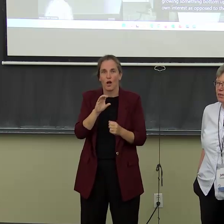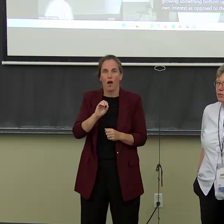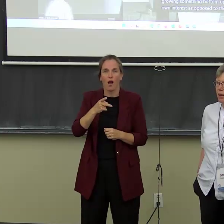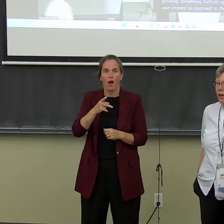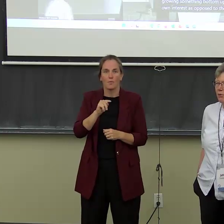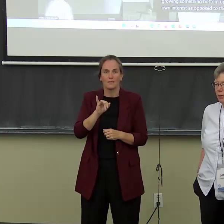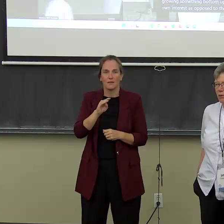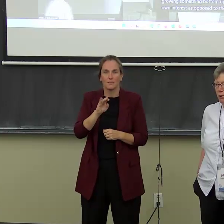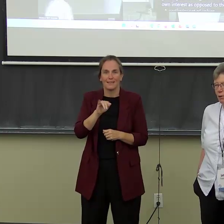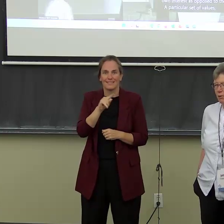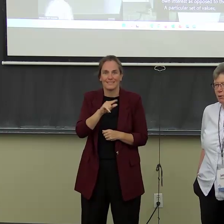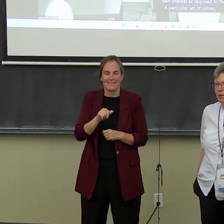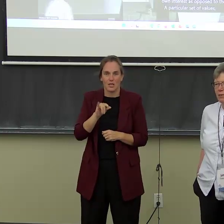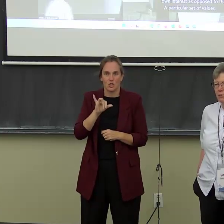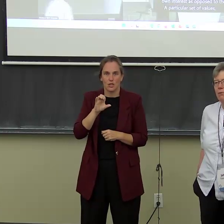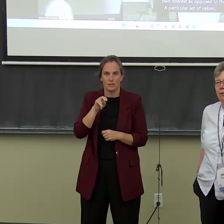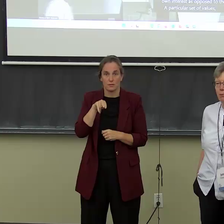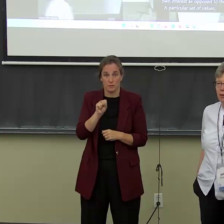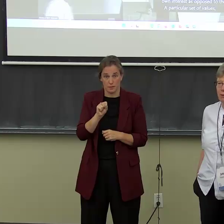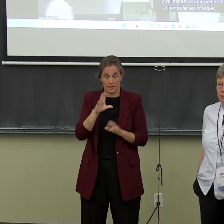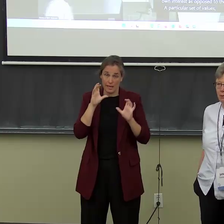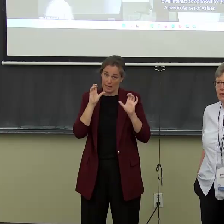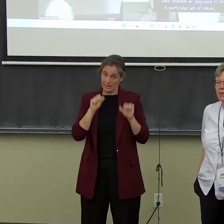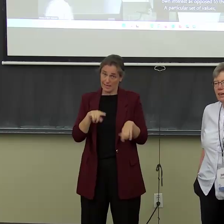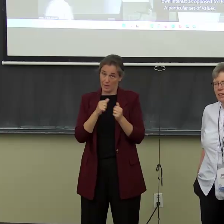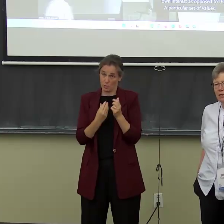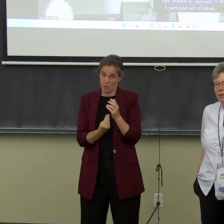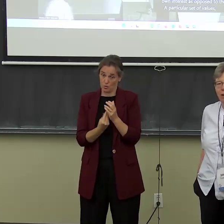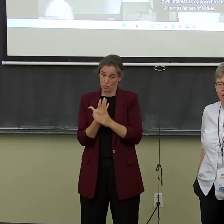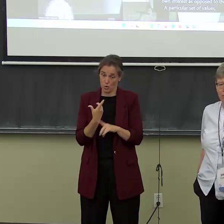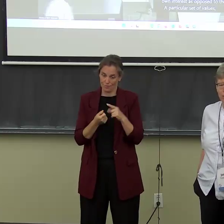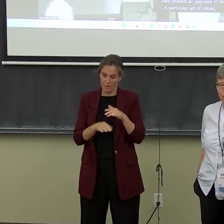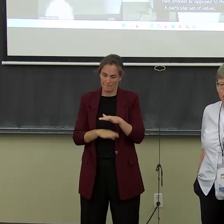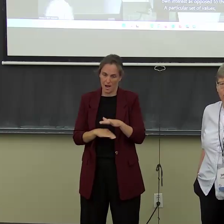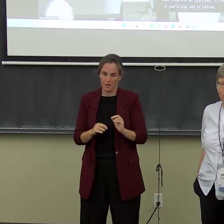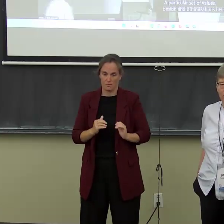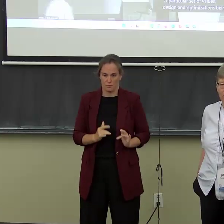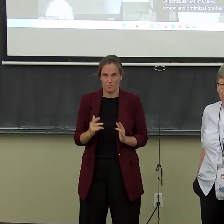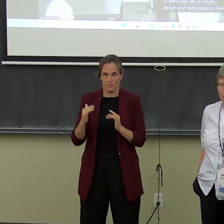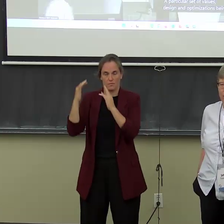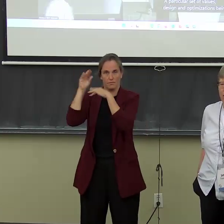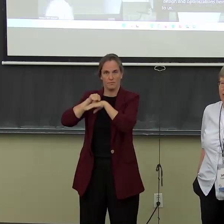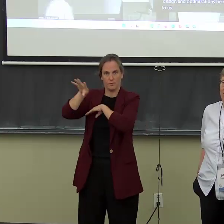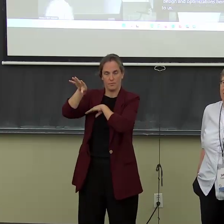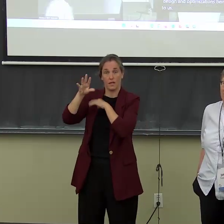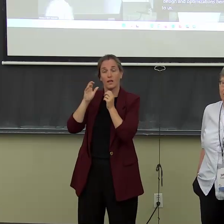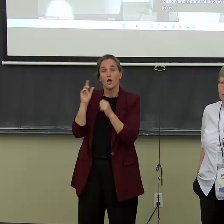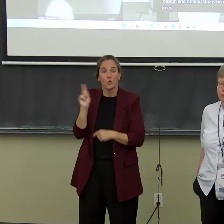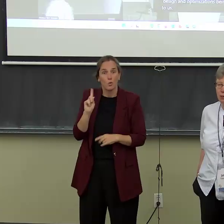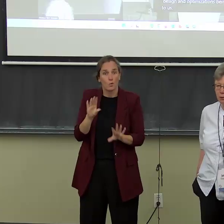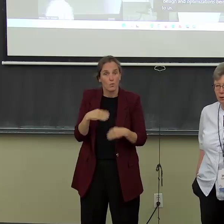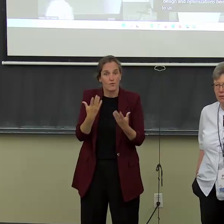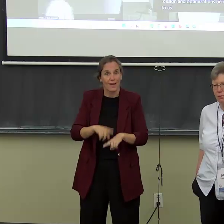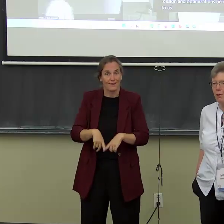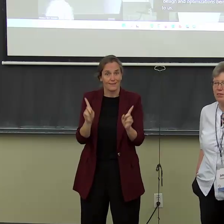us. So can we grow from the bottom up some efforts where we provide a